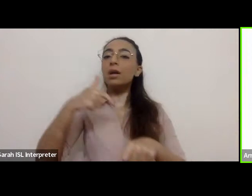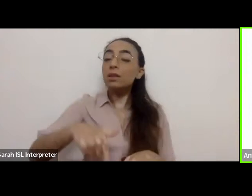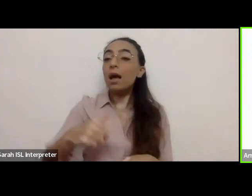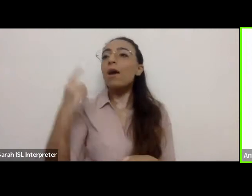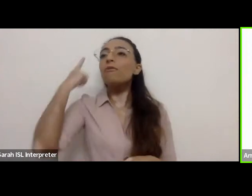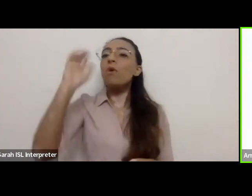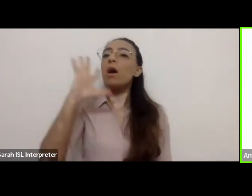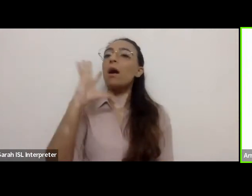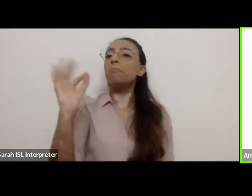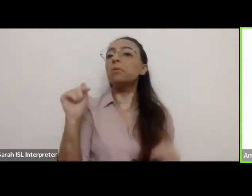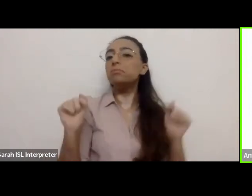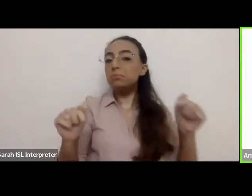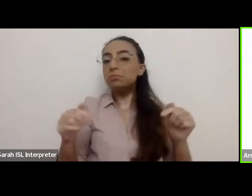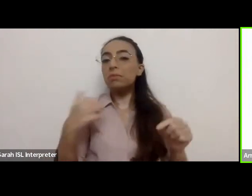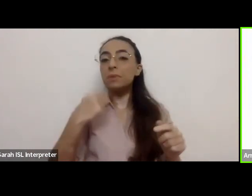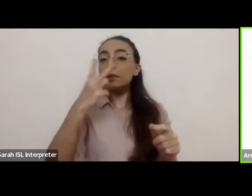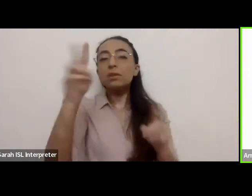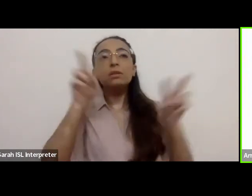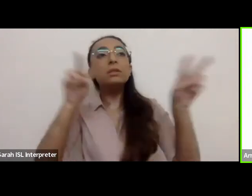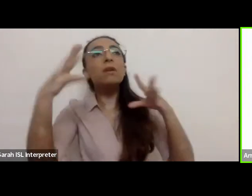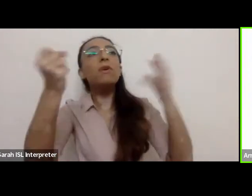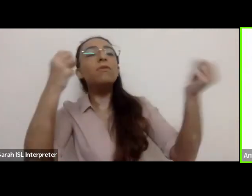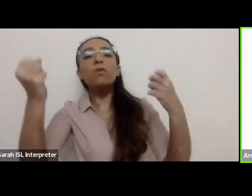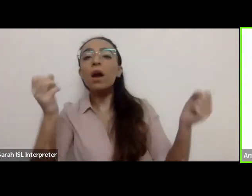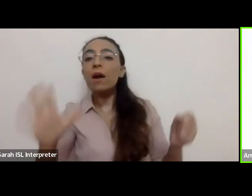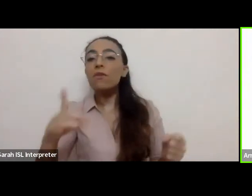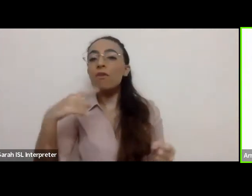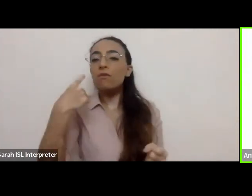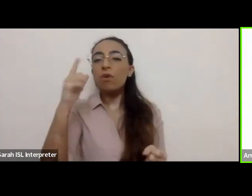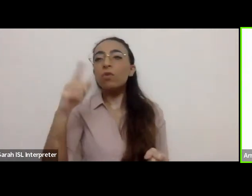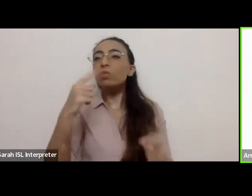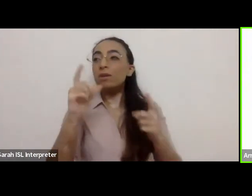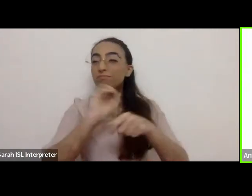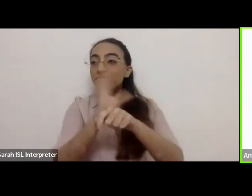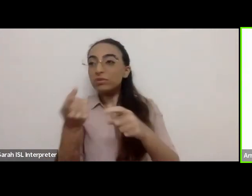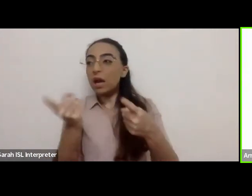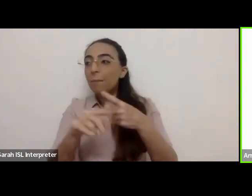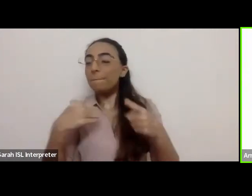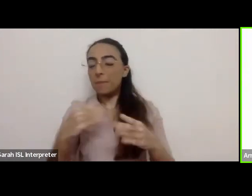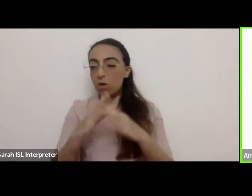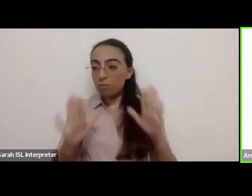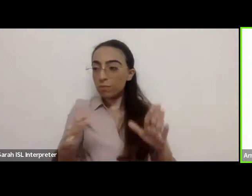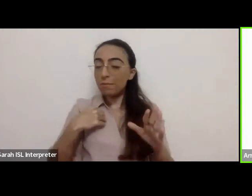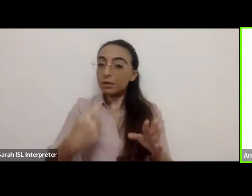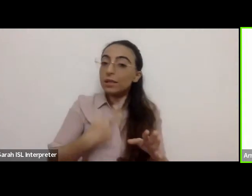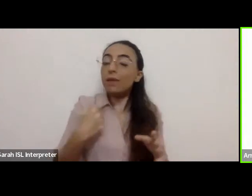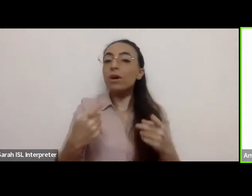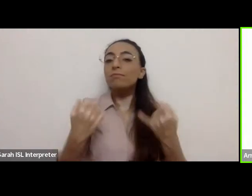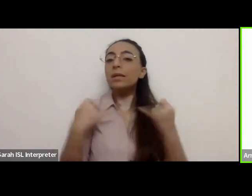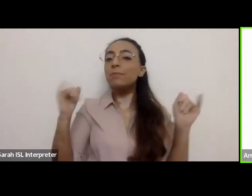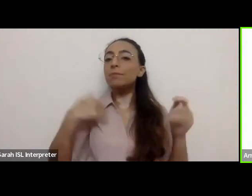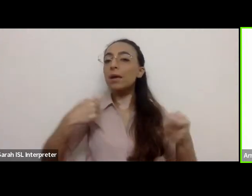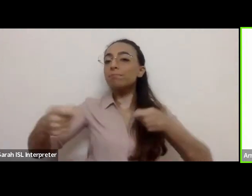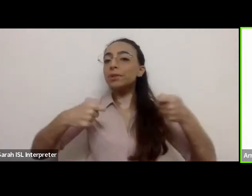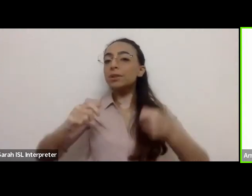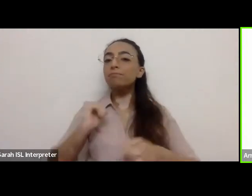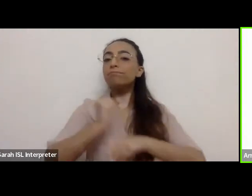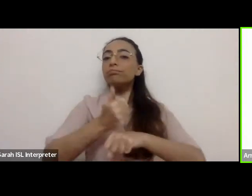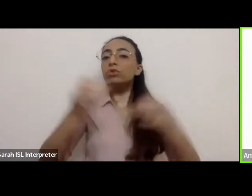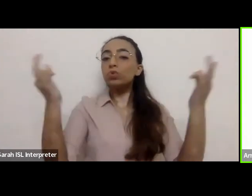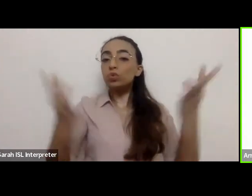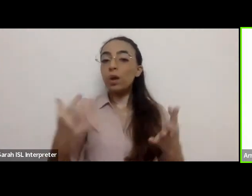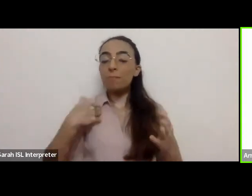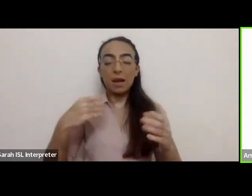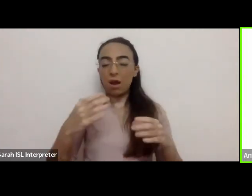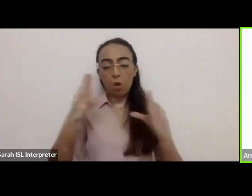carry during staying where they are from. Doesn't matter which part of the country they belong to, but without having to